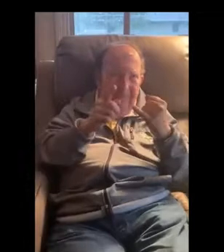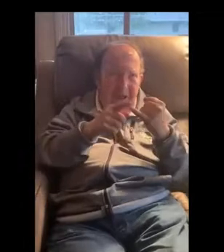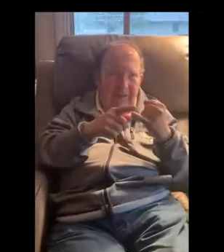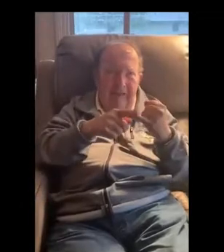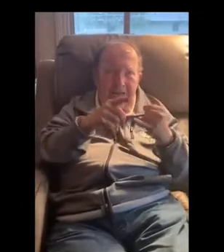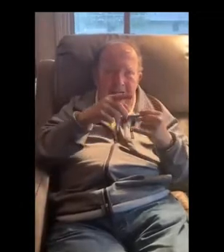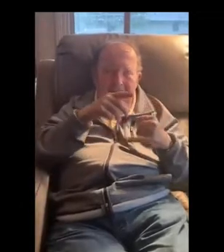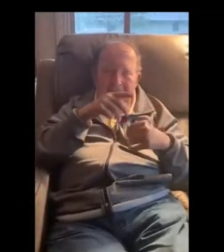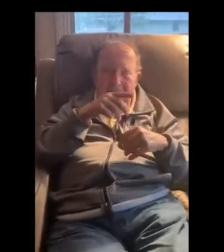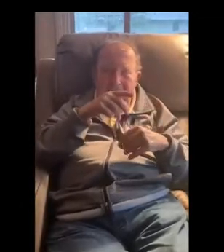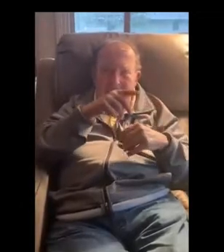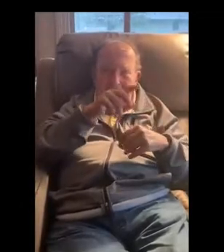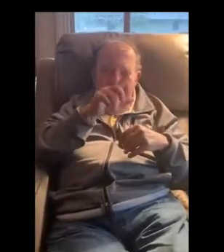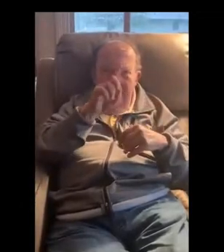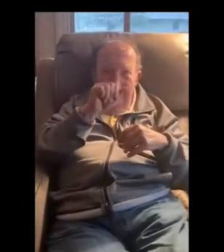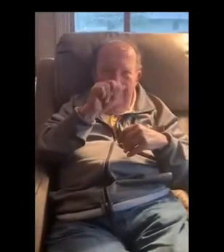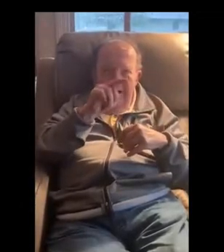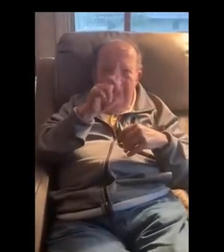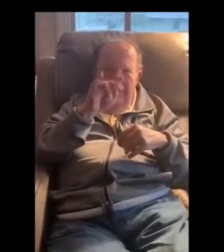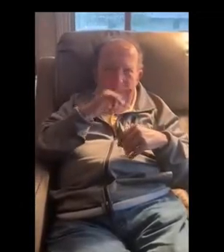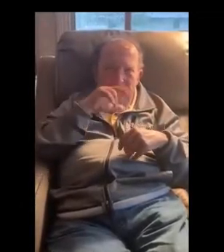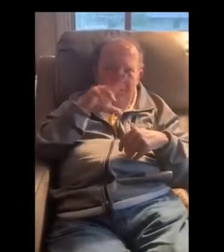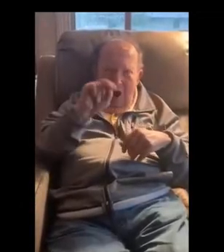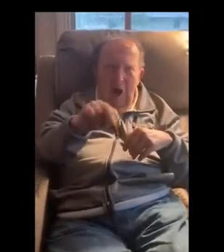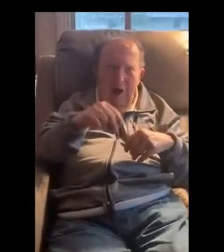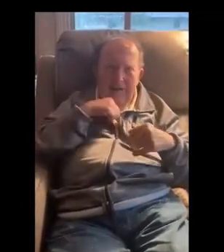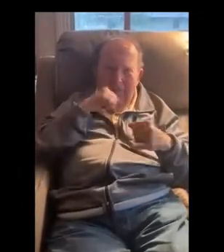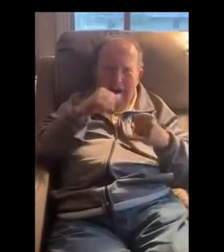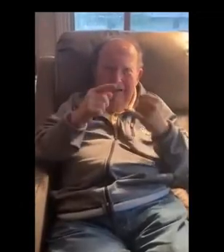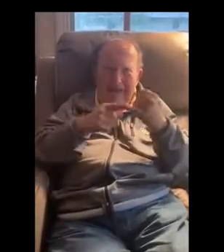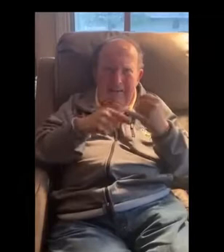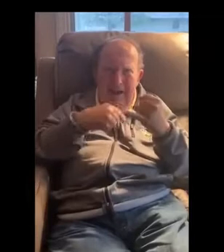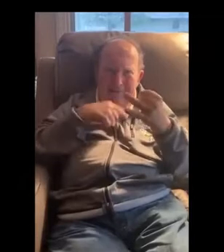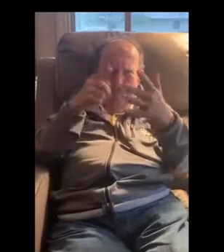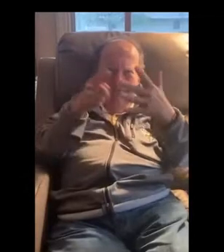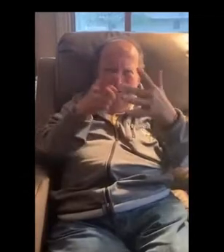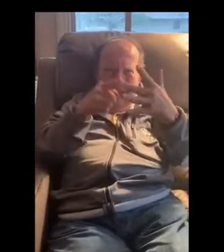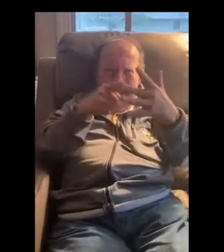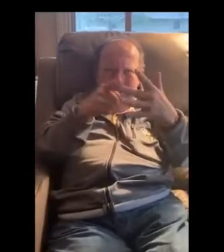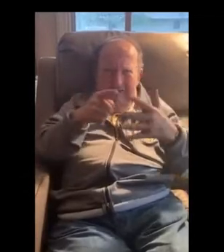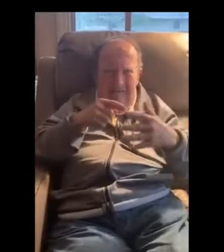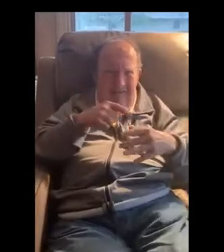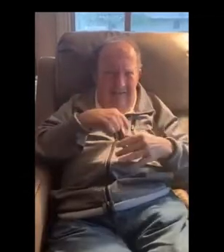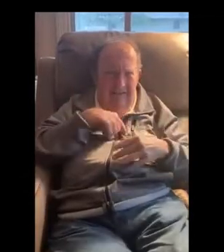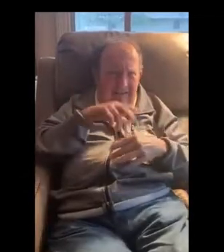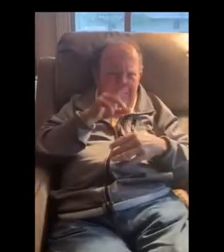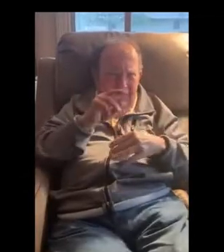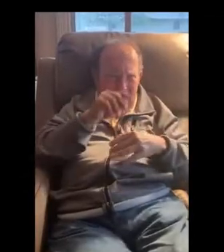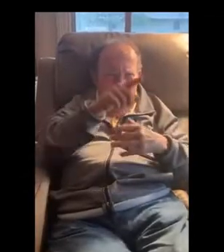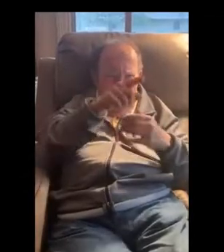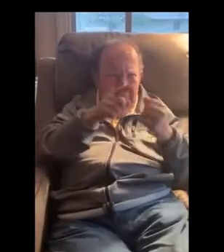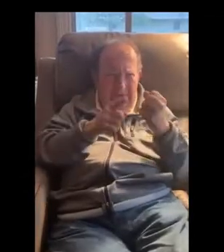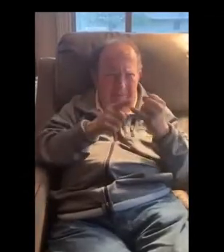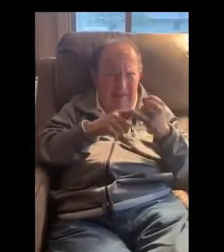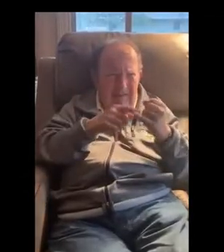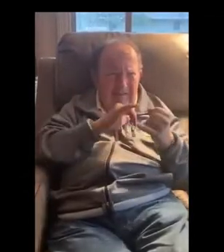said, hello. I said, Dan Lynch, are you a freshman? He's like,